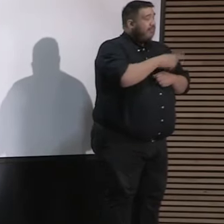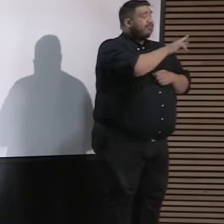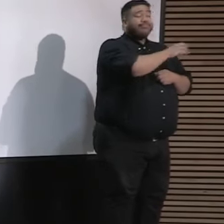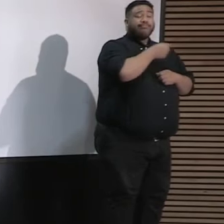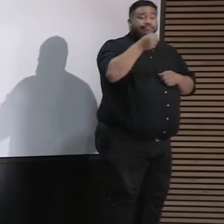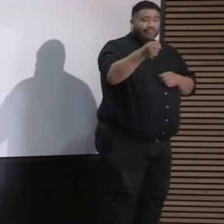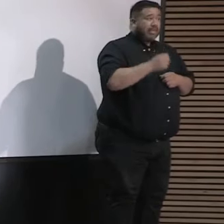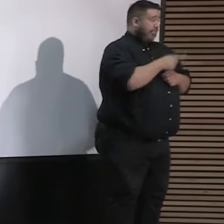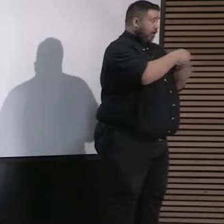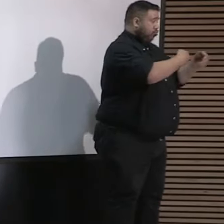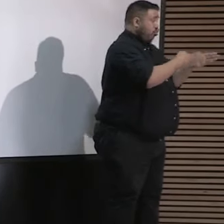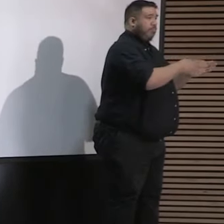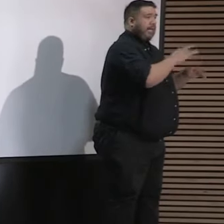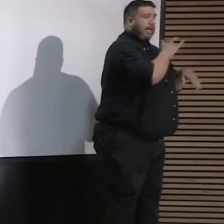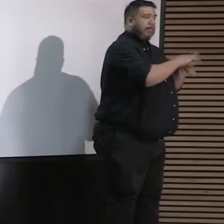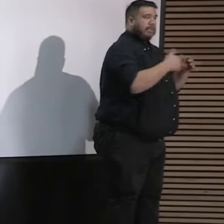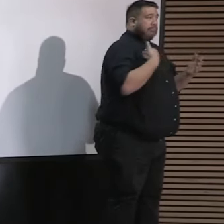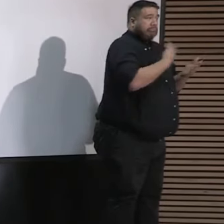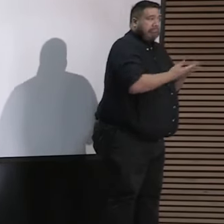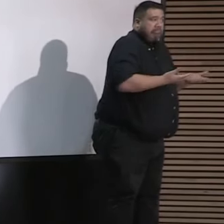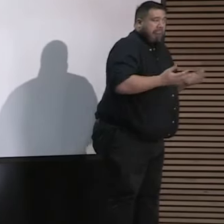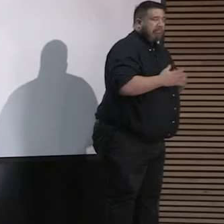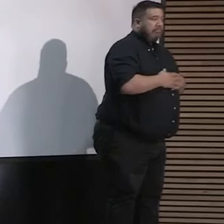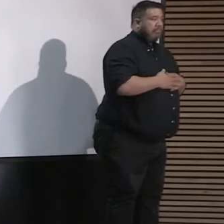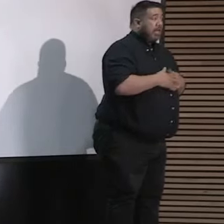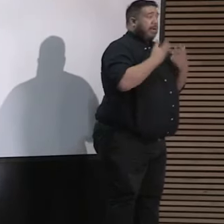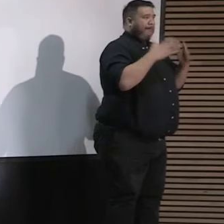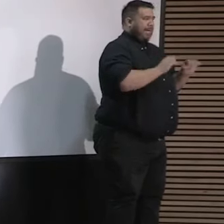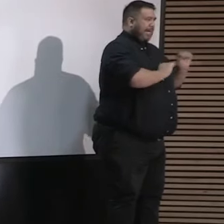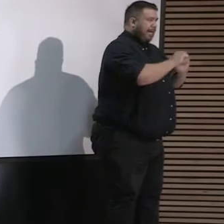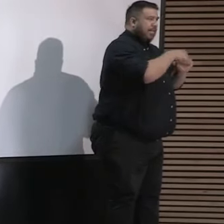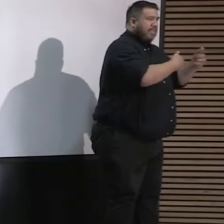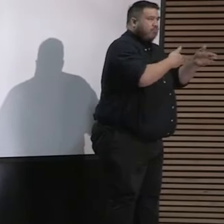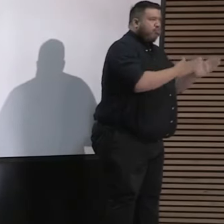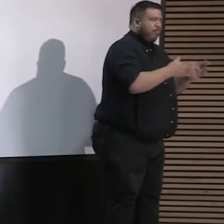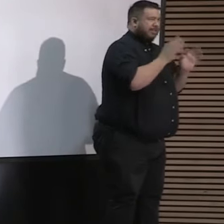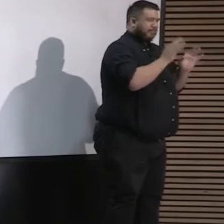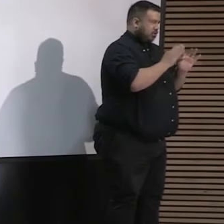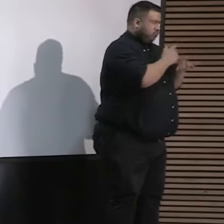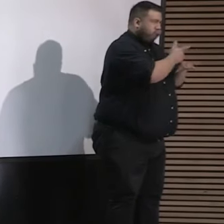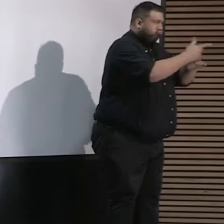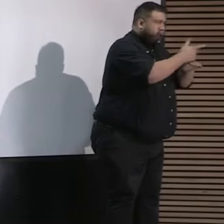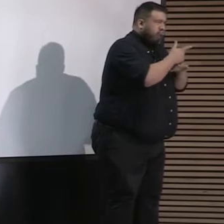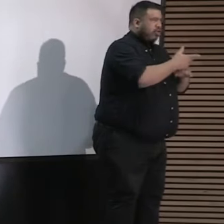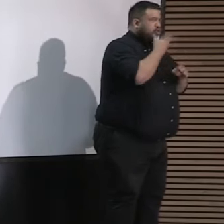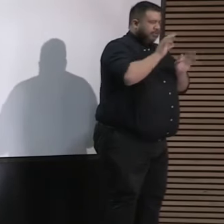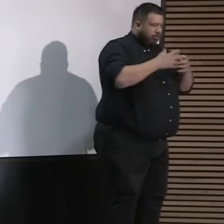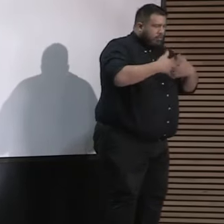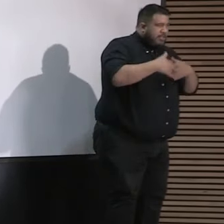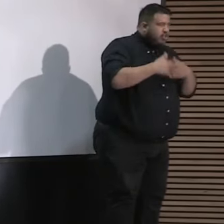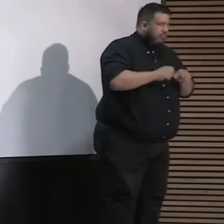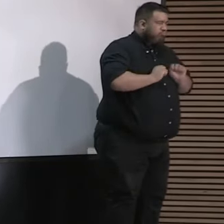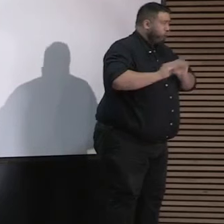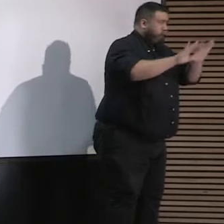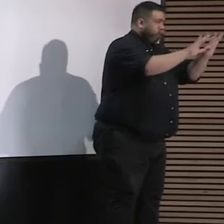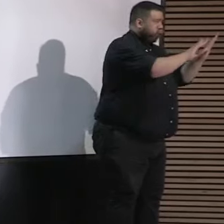empty. The room underwent hospital-grade cleaning with hydrogen peroxide vapour sanitizer using a bioqual machine on the